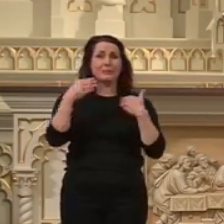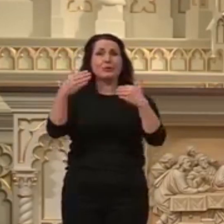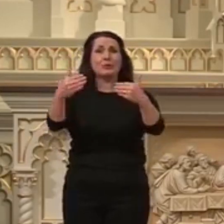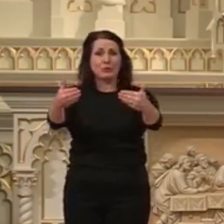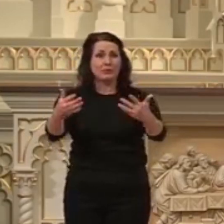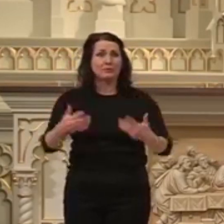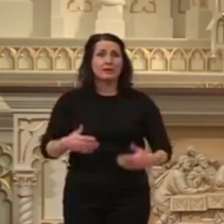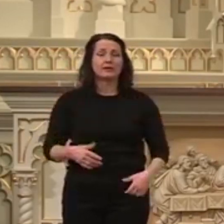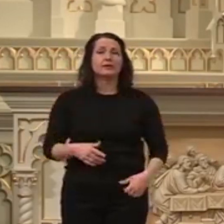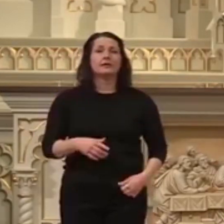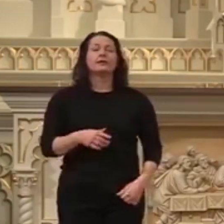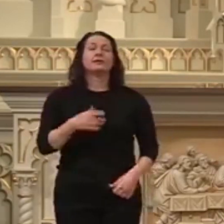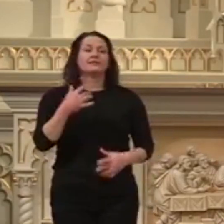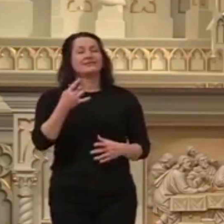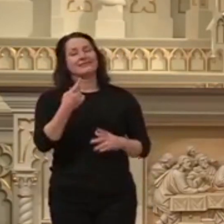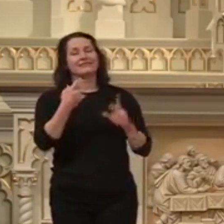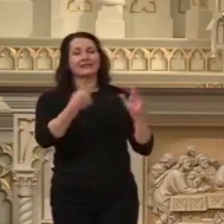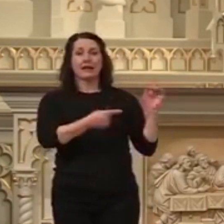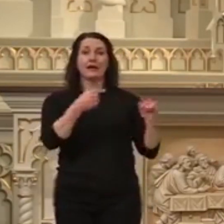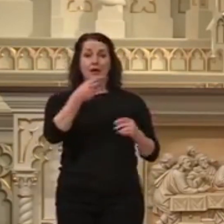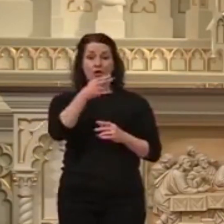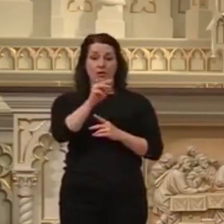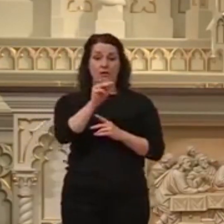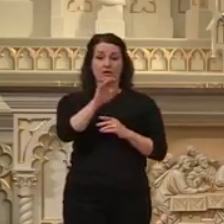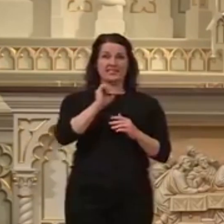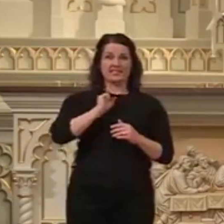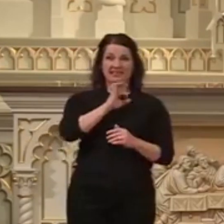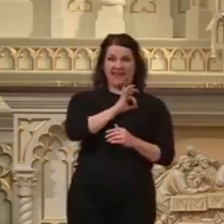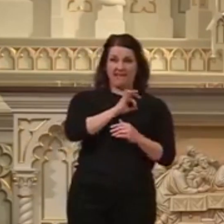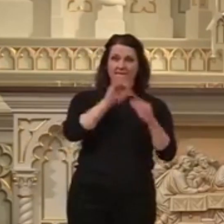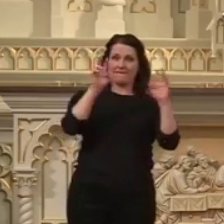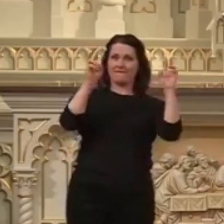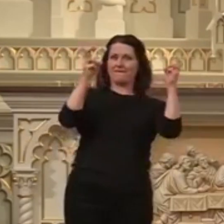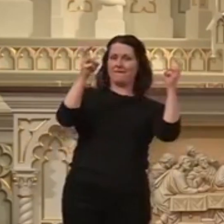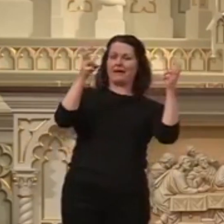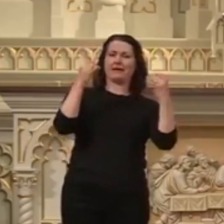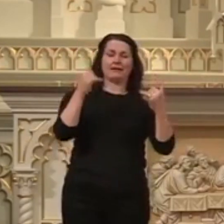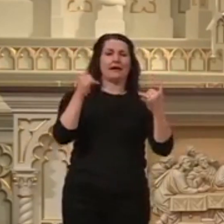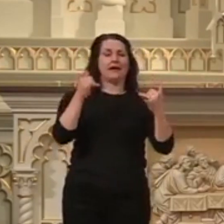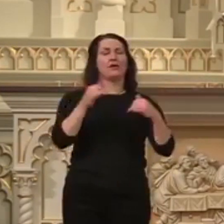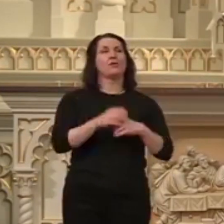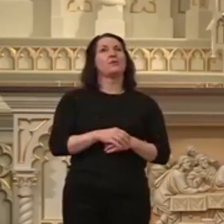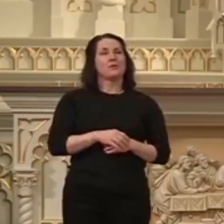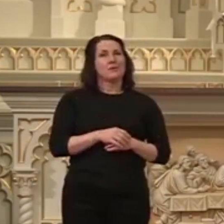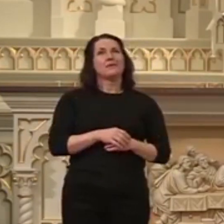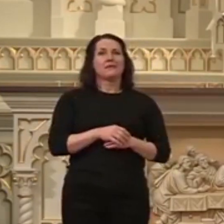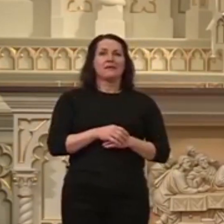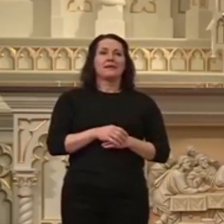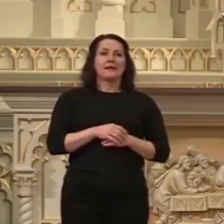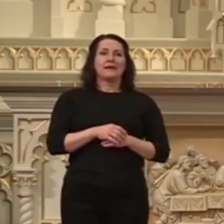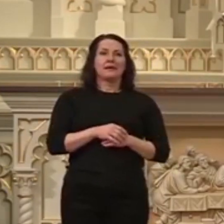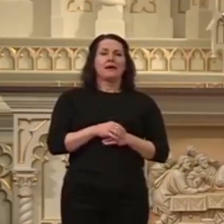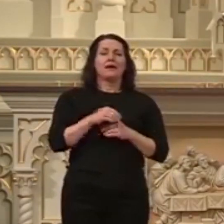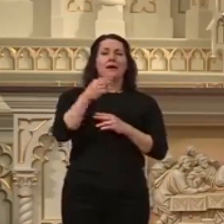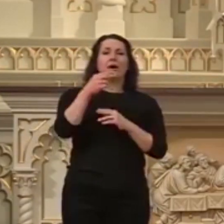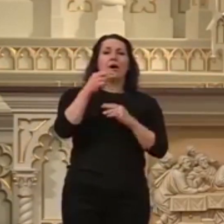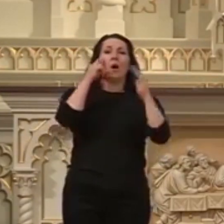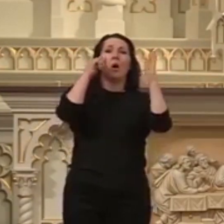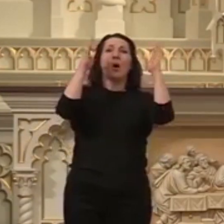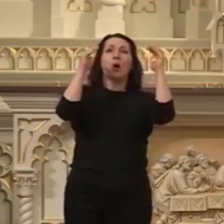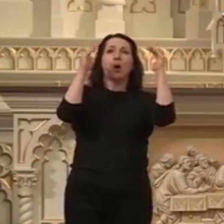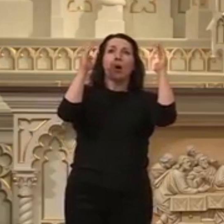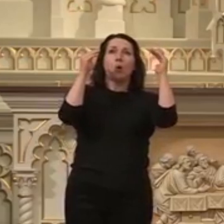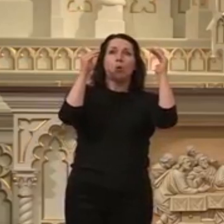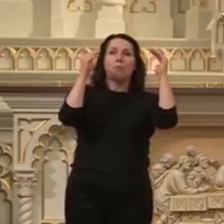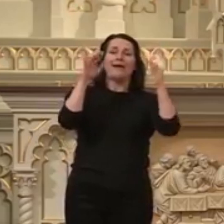One of the slogans that the Heart Ministry Center staff have come up with at this time is, "Hope is